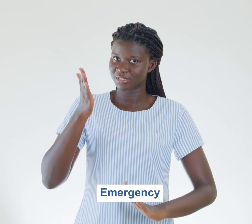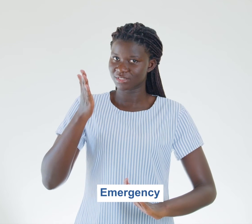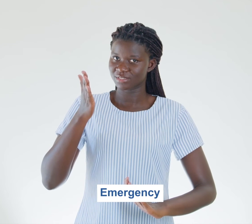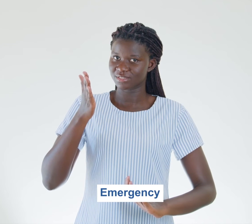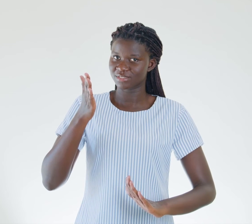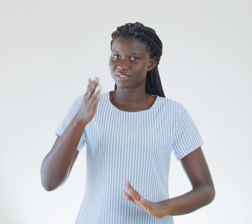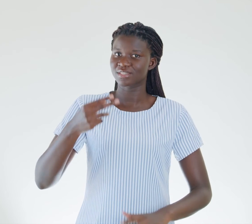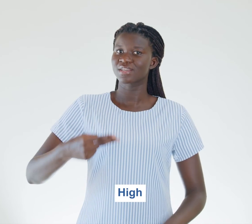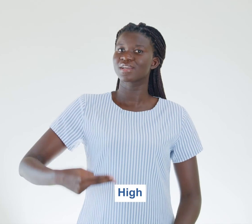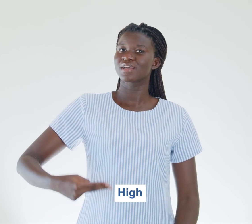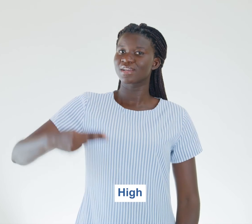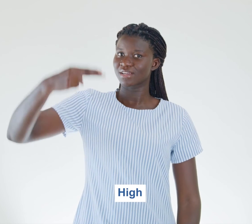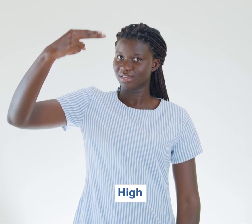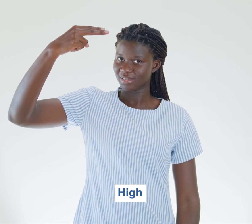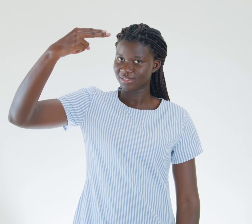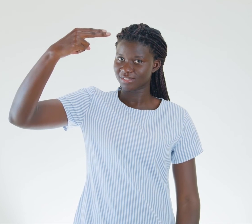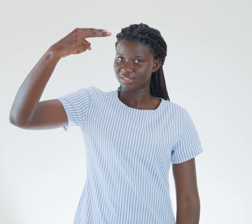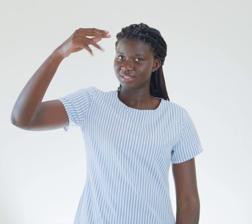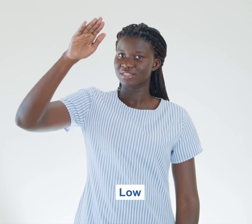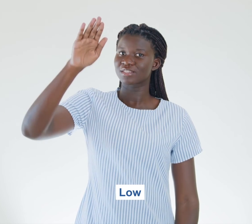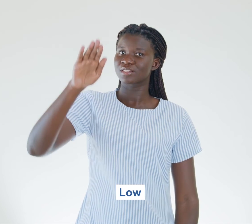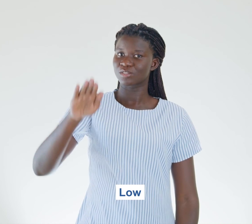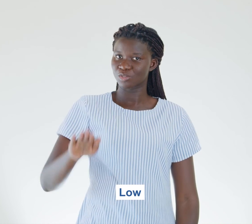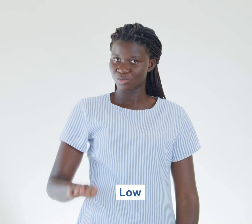emergency, high, low,